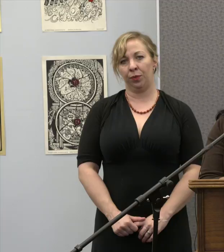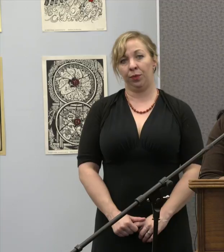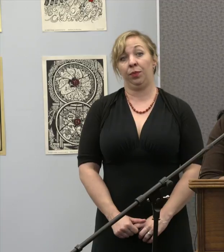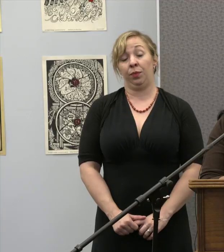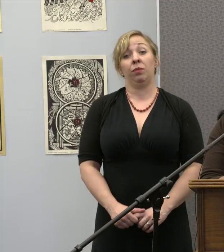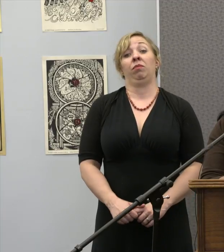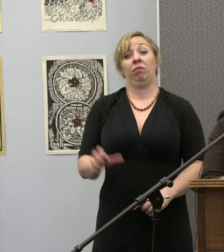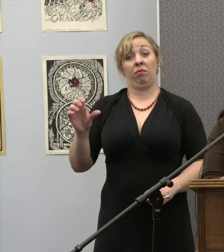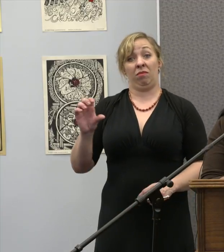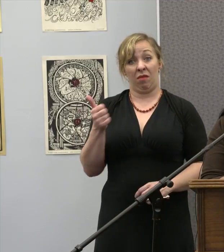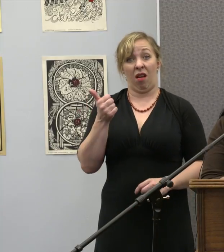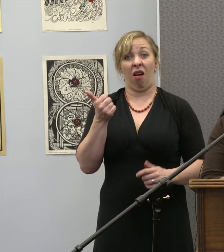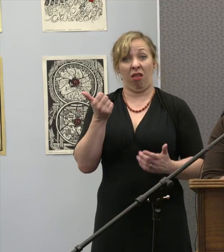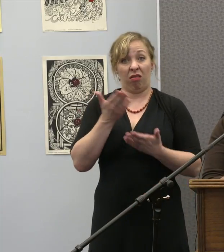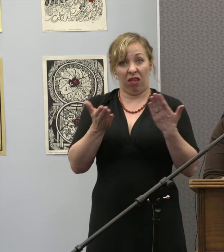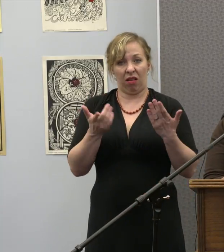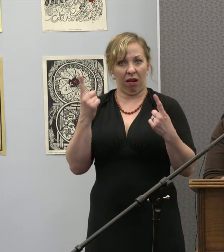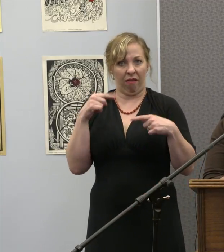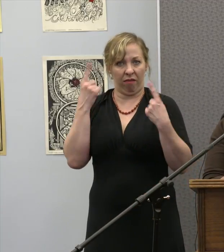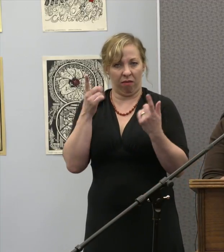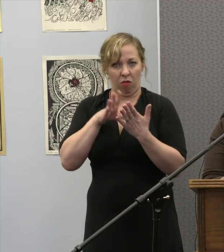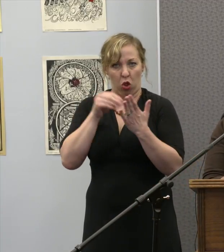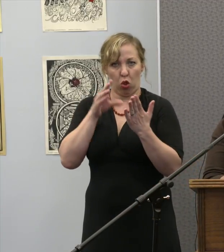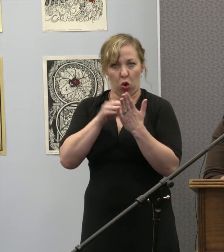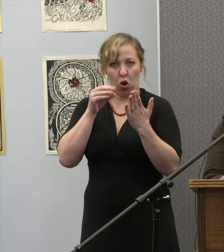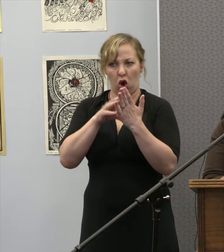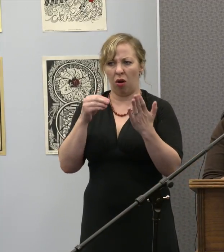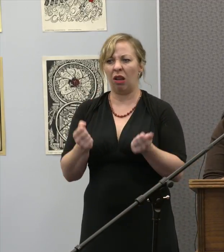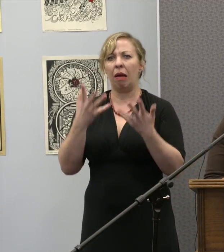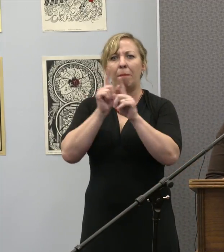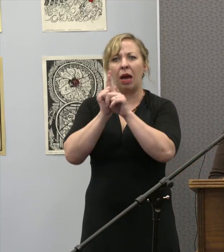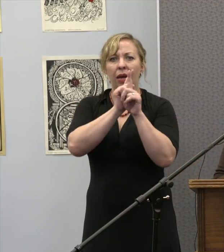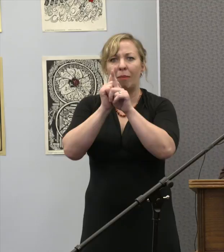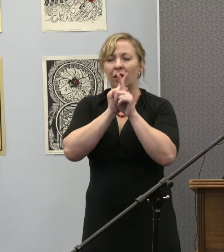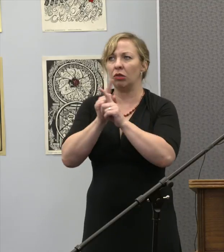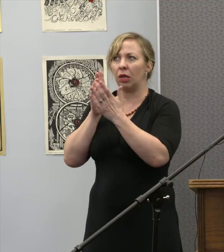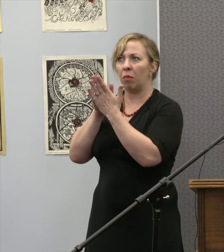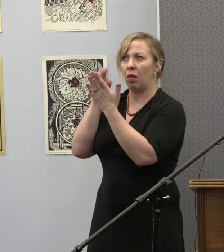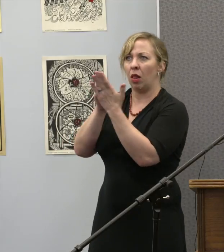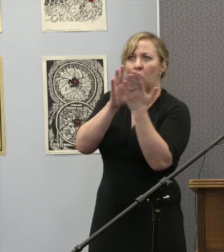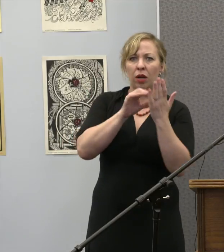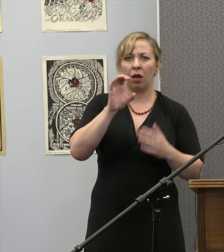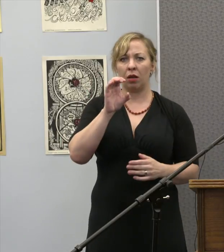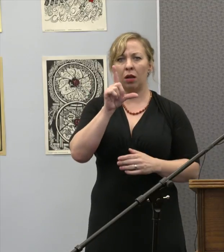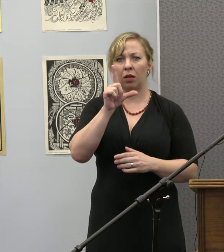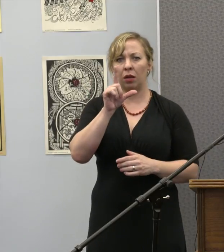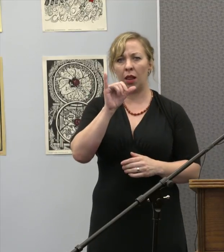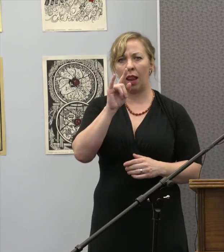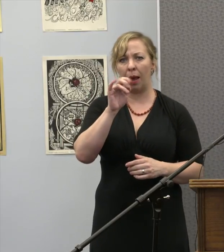The other thing that I've grown to learn and know because of many mentors in the movement is that climate change is not a single issue